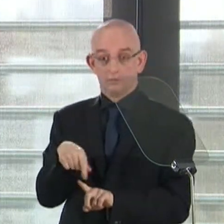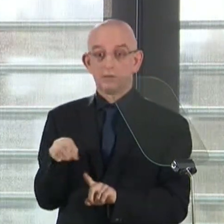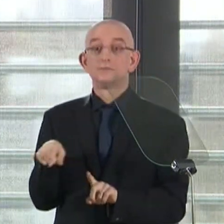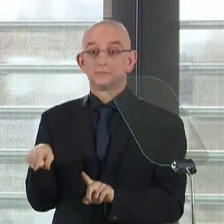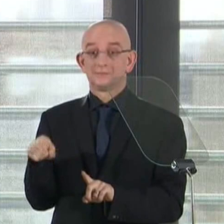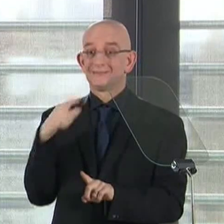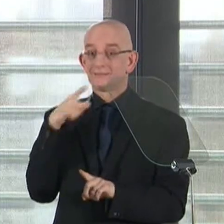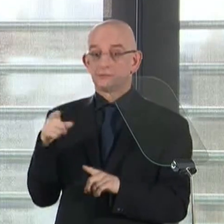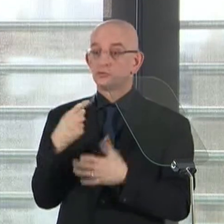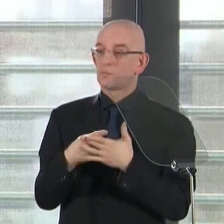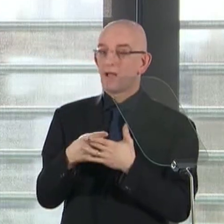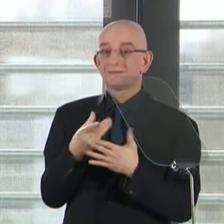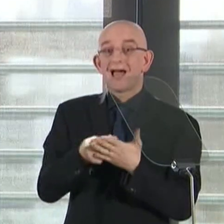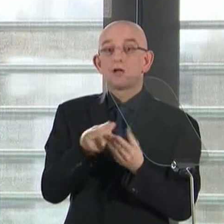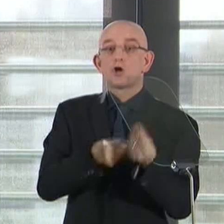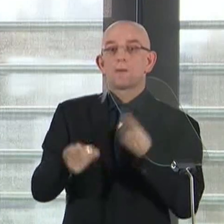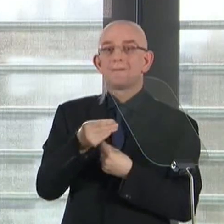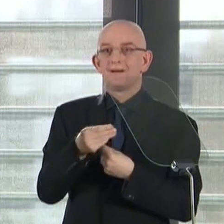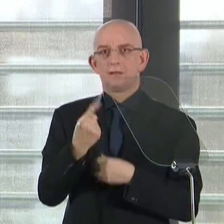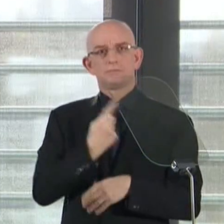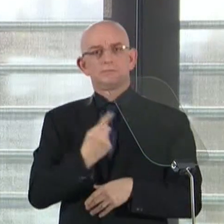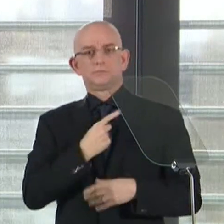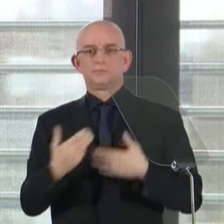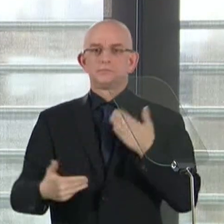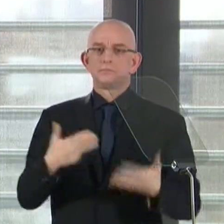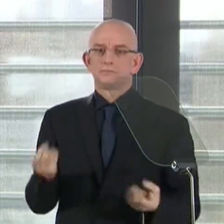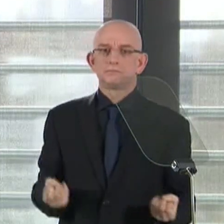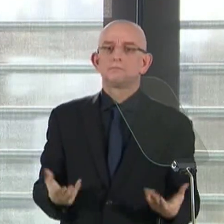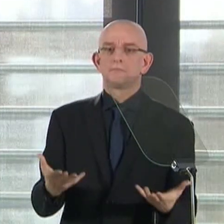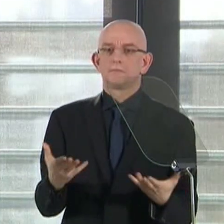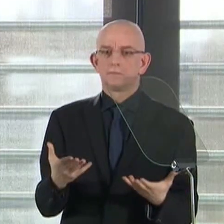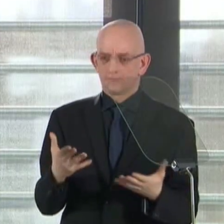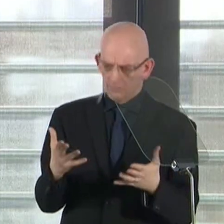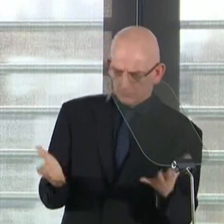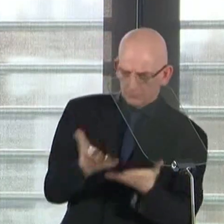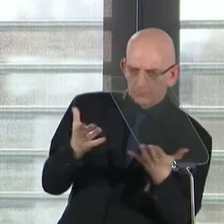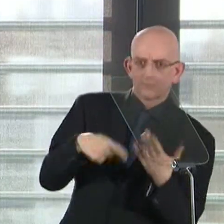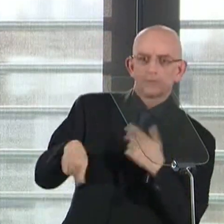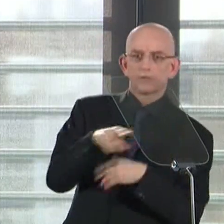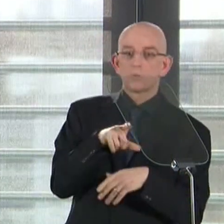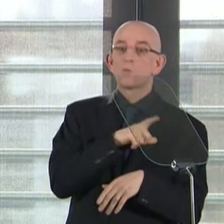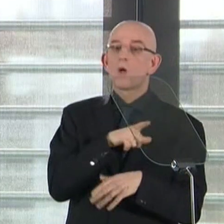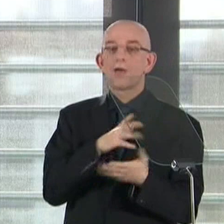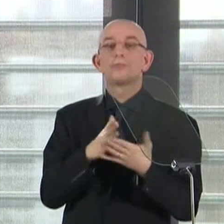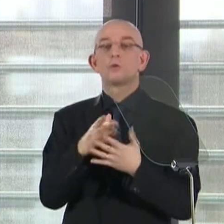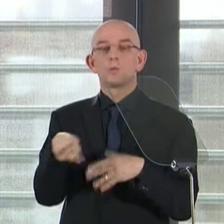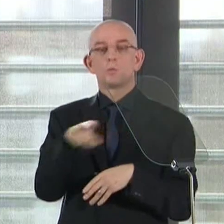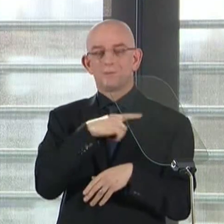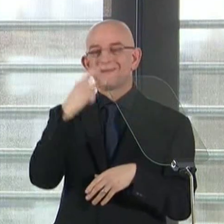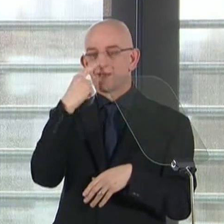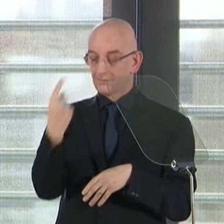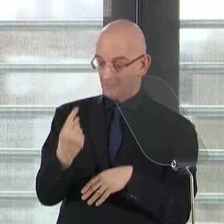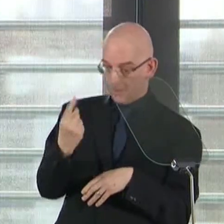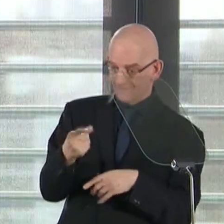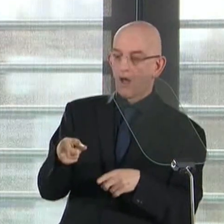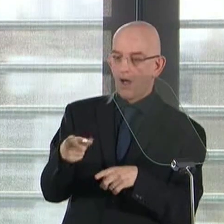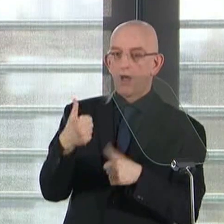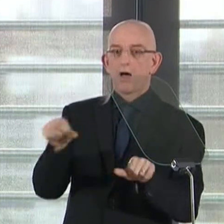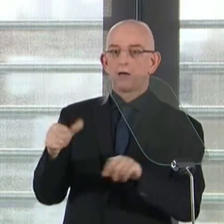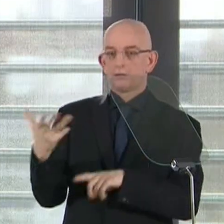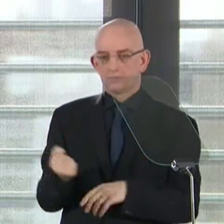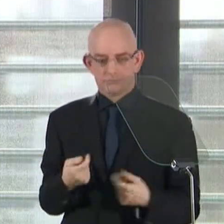sometimes people say, why are you so focused on getting people into work? And it's partly because they then get the economic independence that people want as